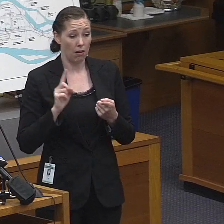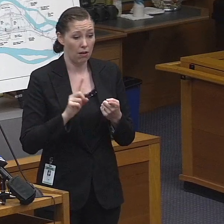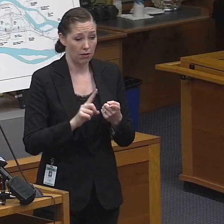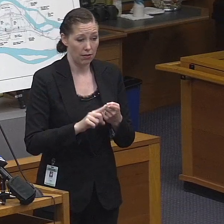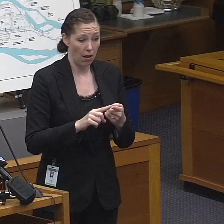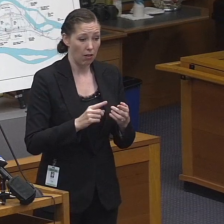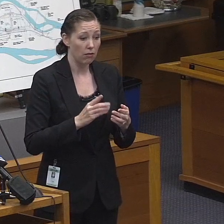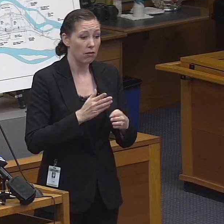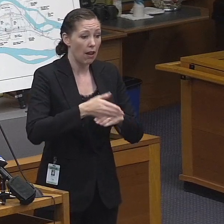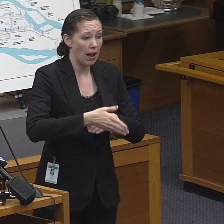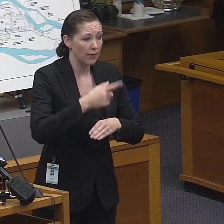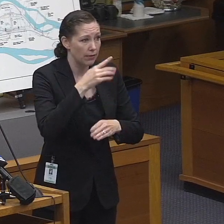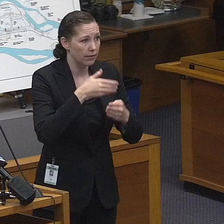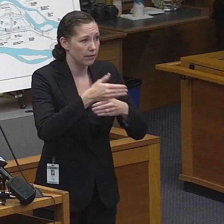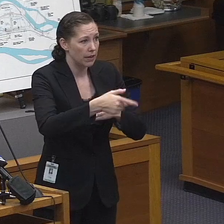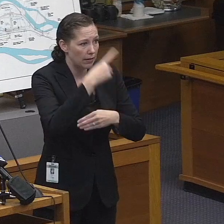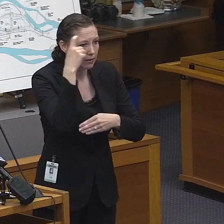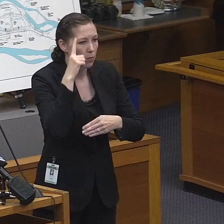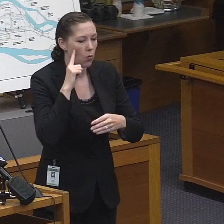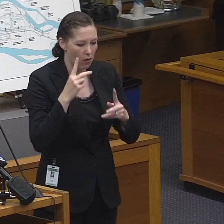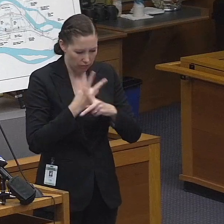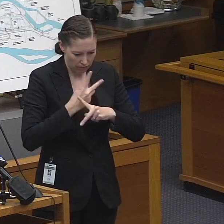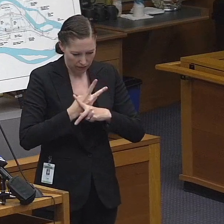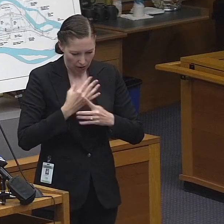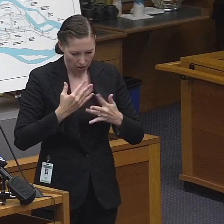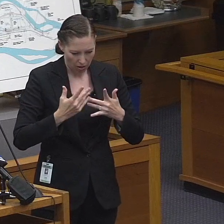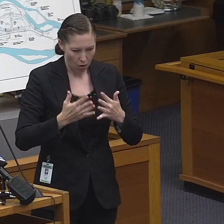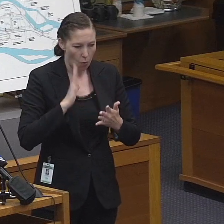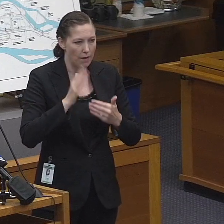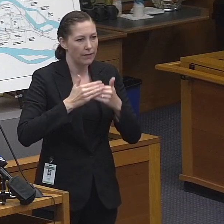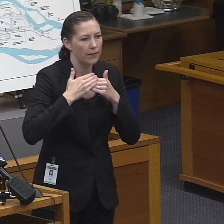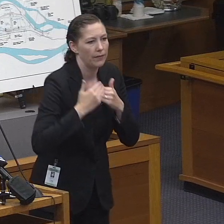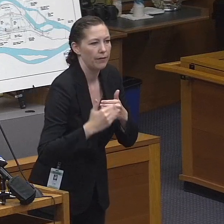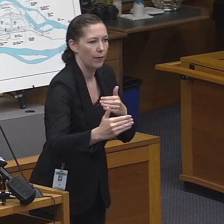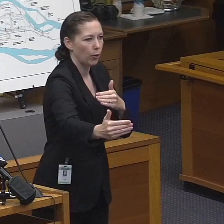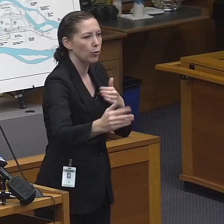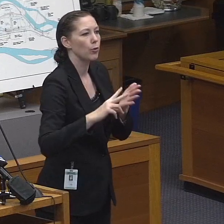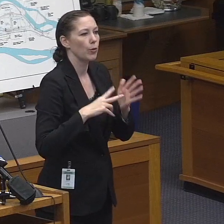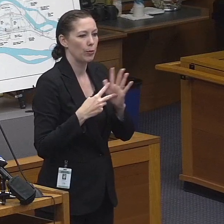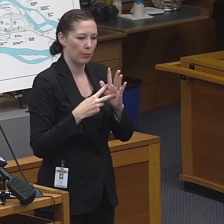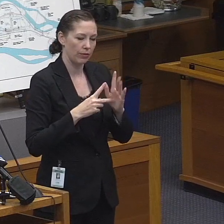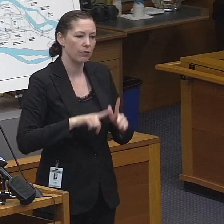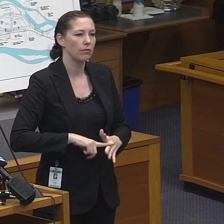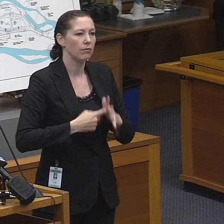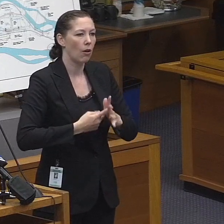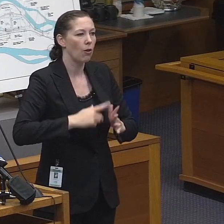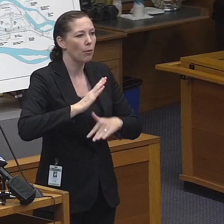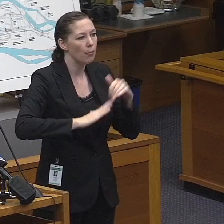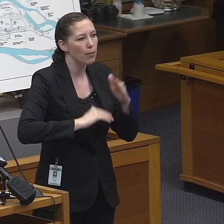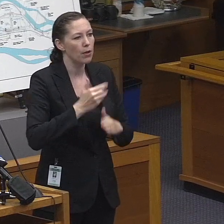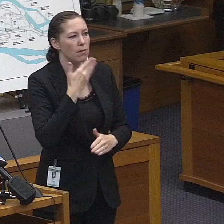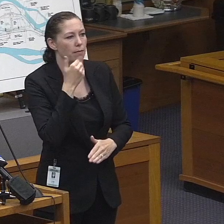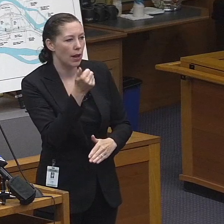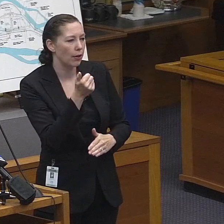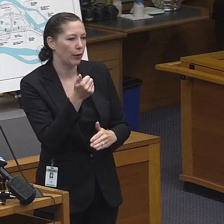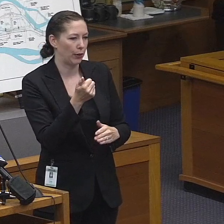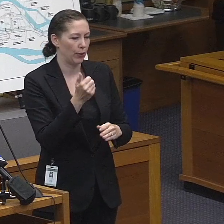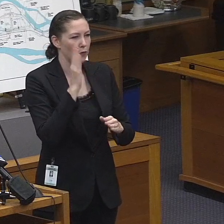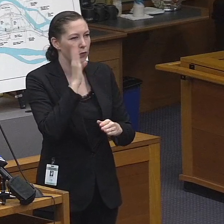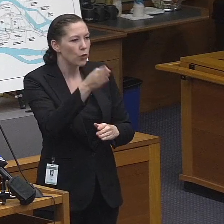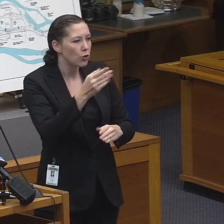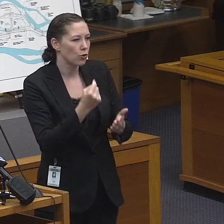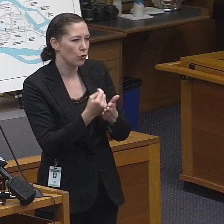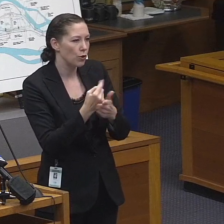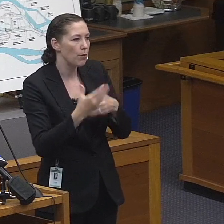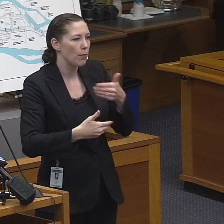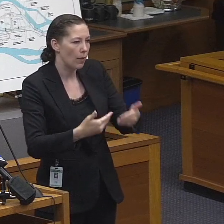longer term solution is, so that then we can move to construction of the future treatment process. Do